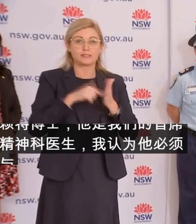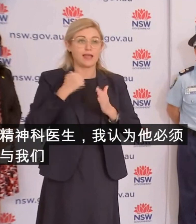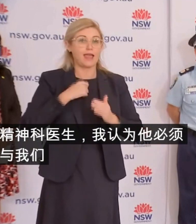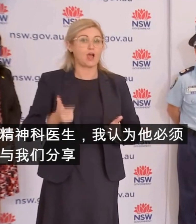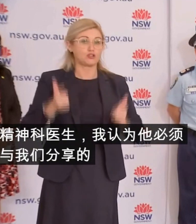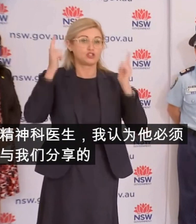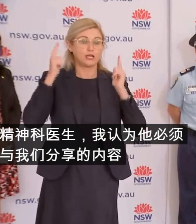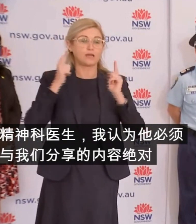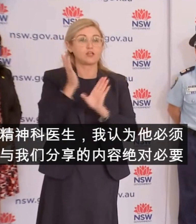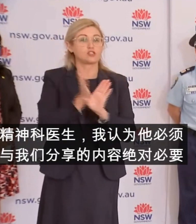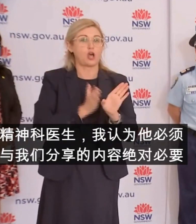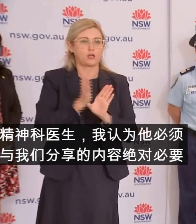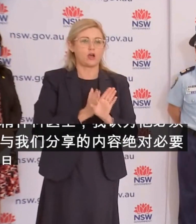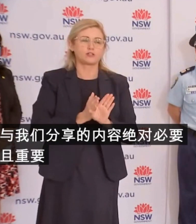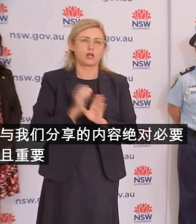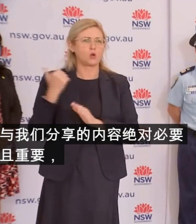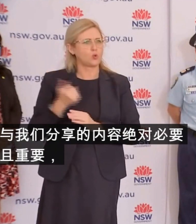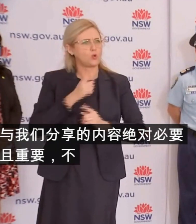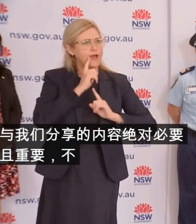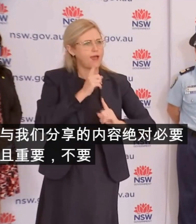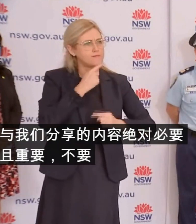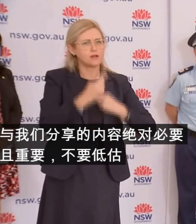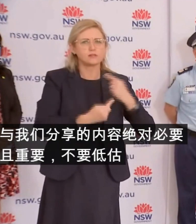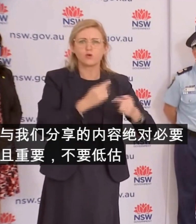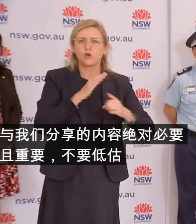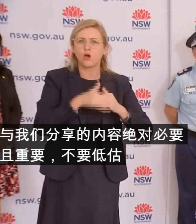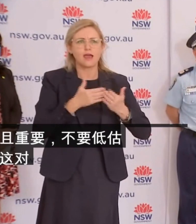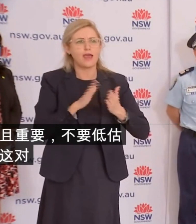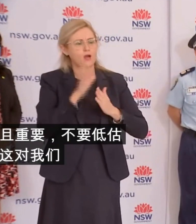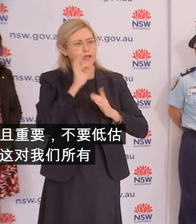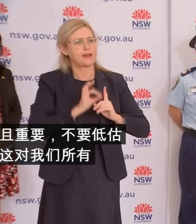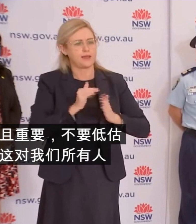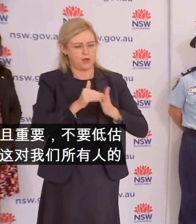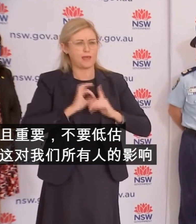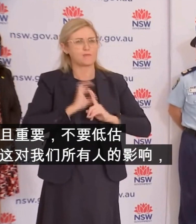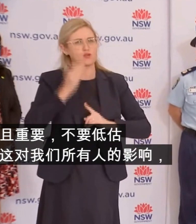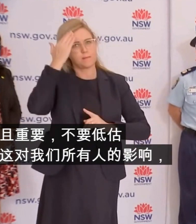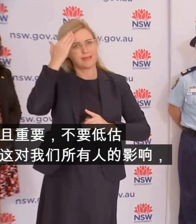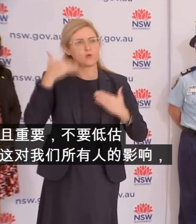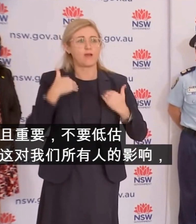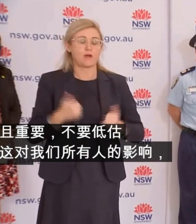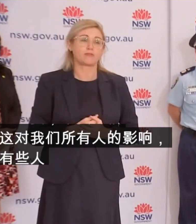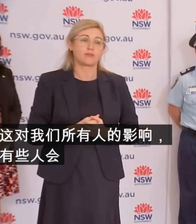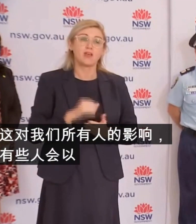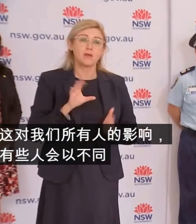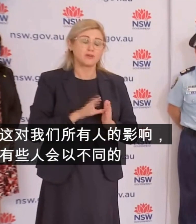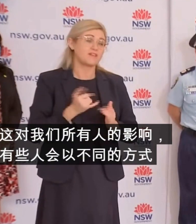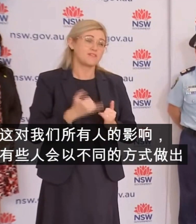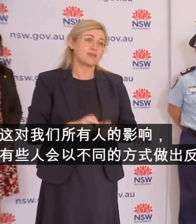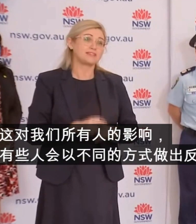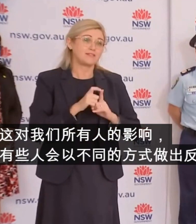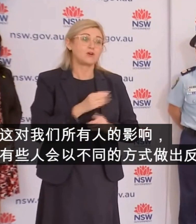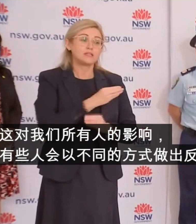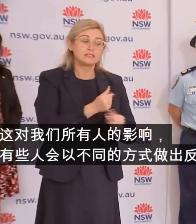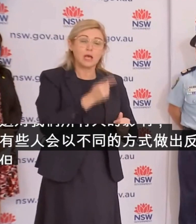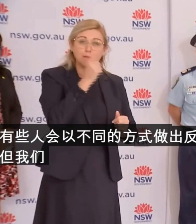what he had to share with us is absolutely essential and important. And don't underestimate the impact this is having on all of us. Some react in